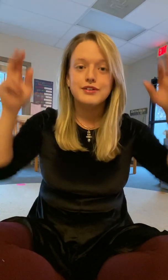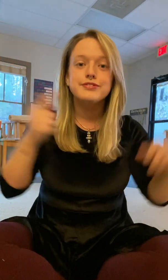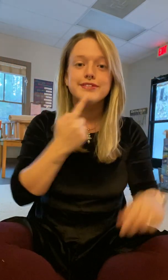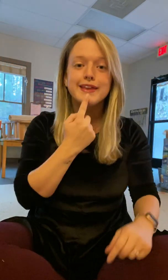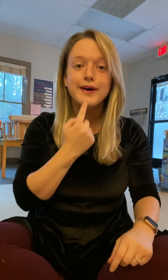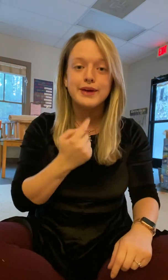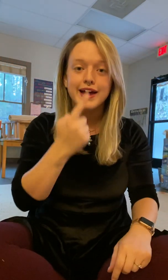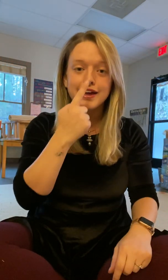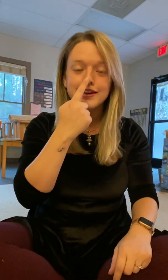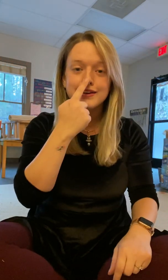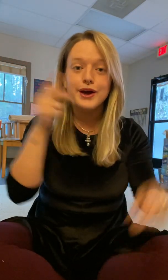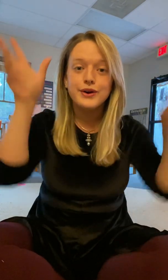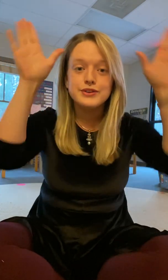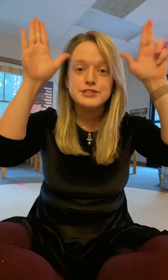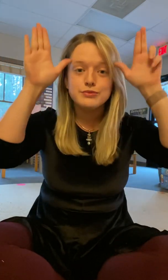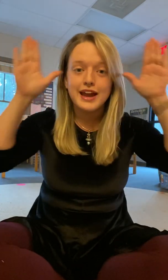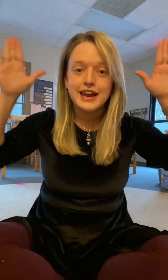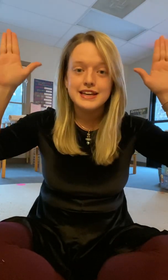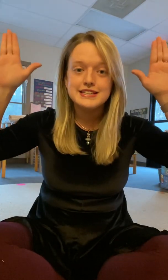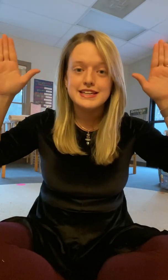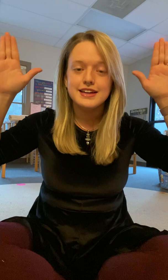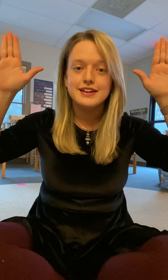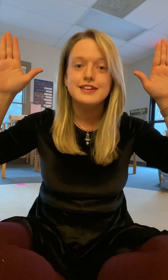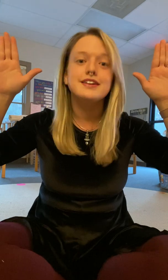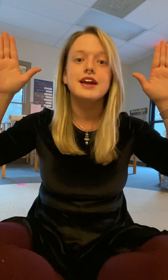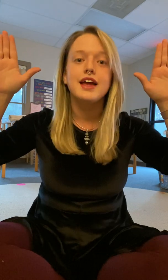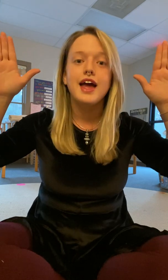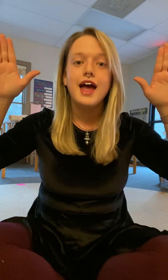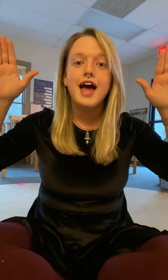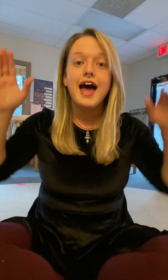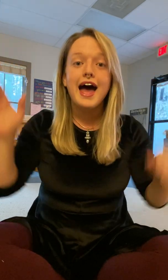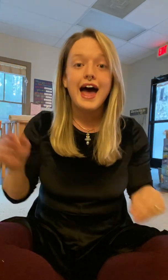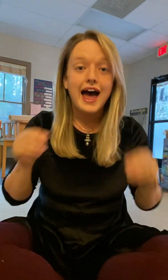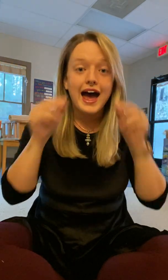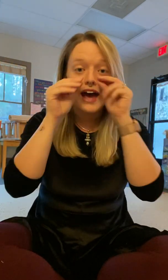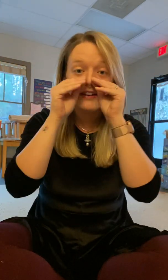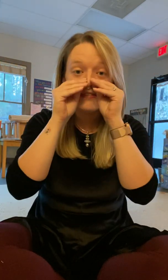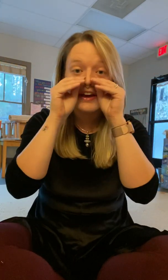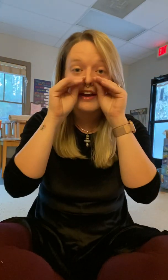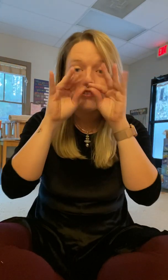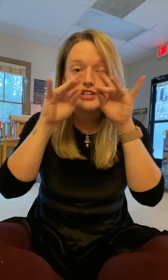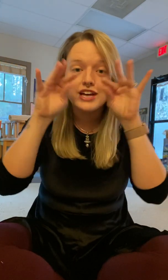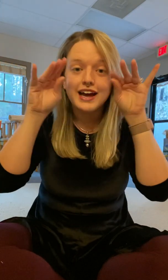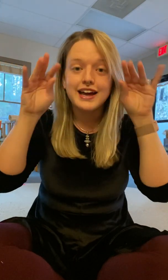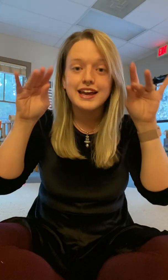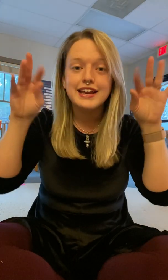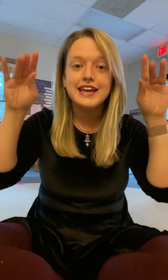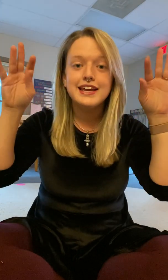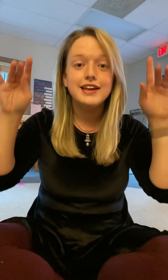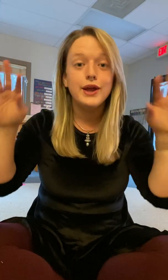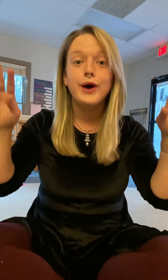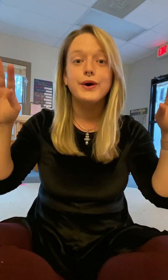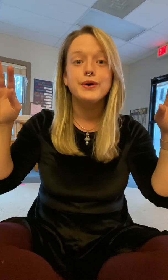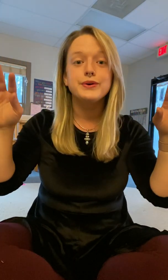Rudolph the red-nosed reindeer had a very shiny